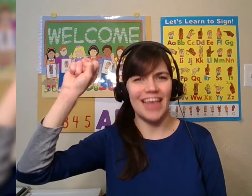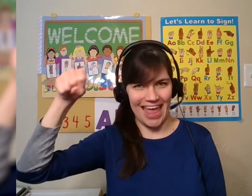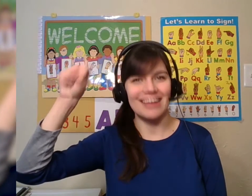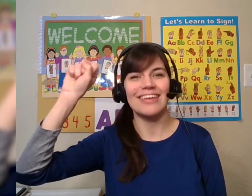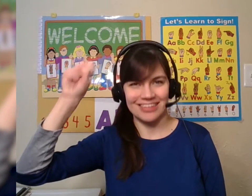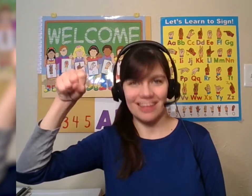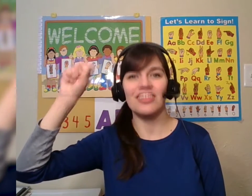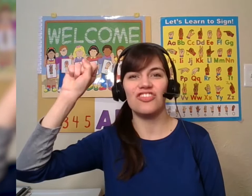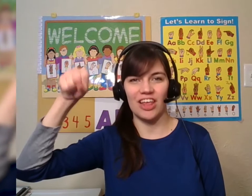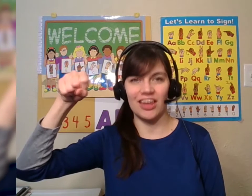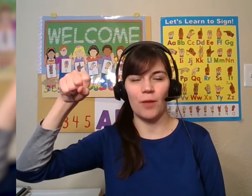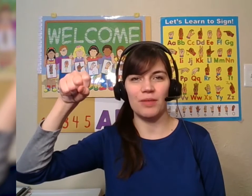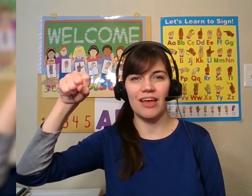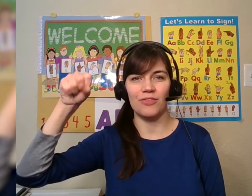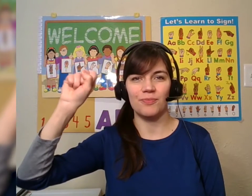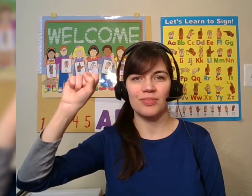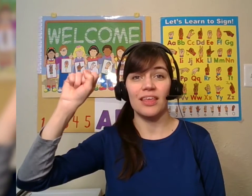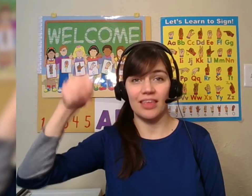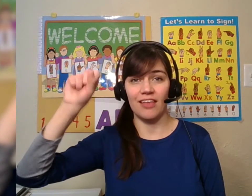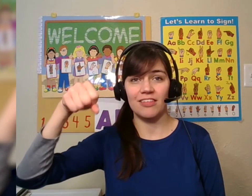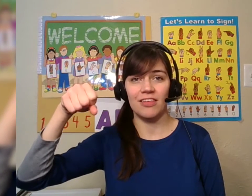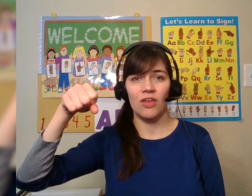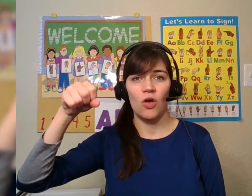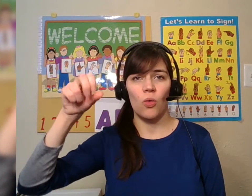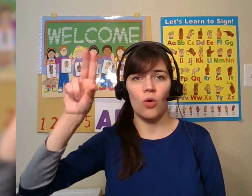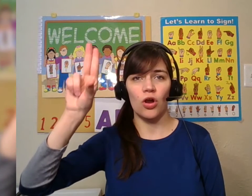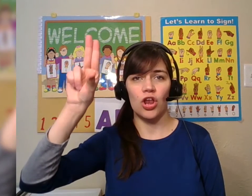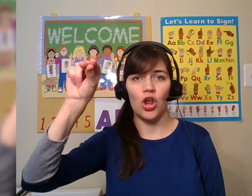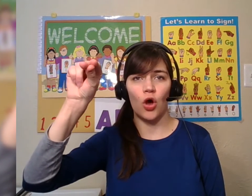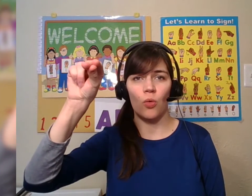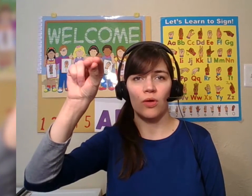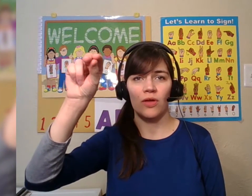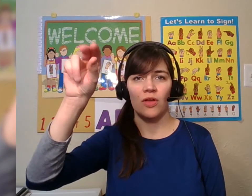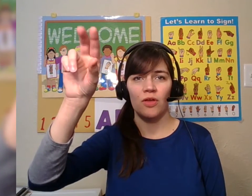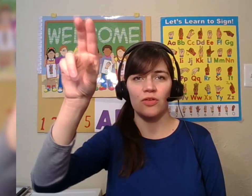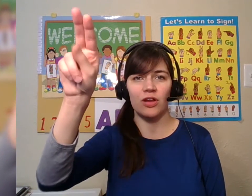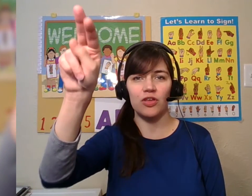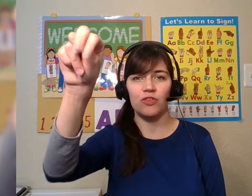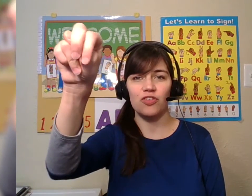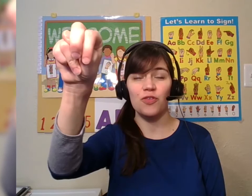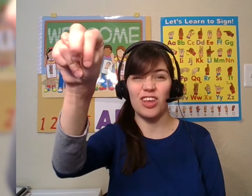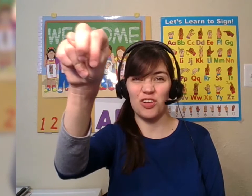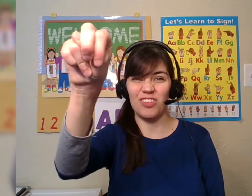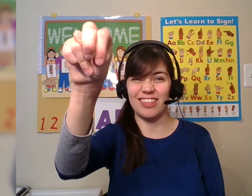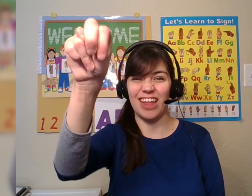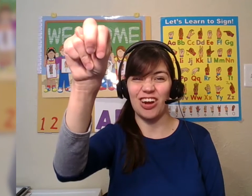head. And then shake it up and down. Yes or no. You're going to use 2 fingers like the letter